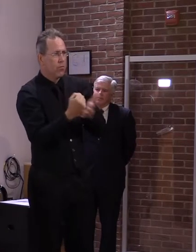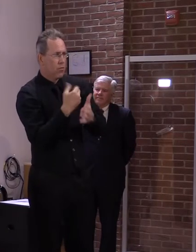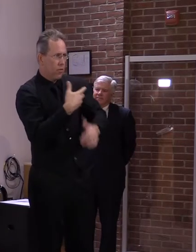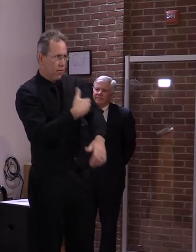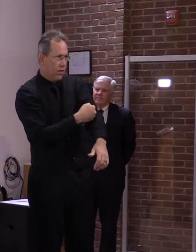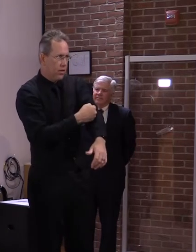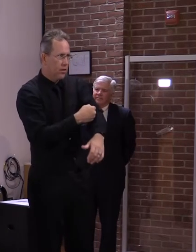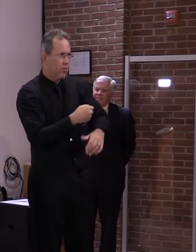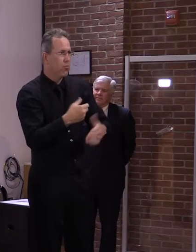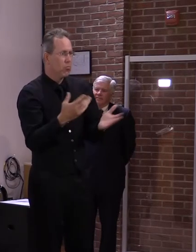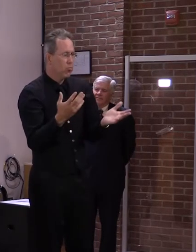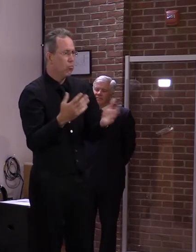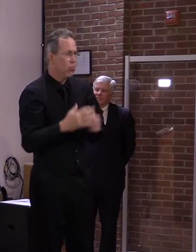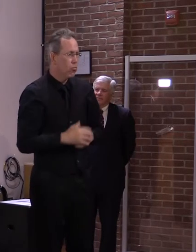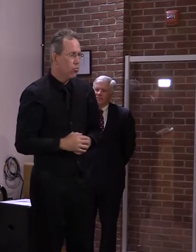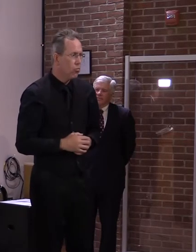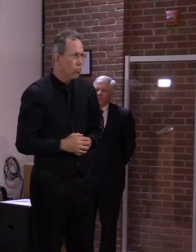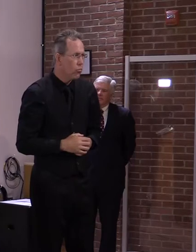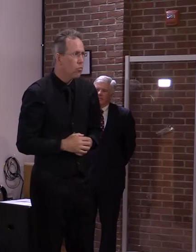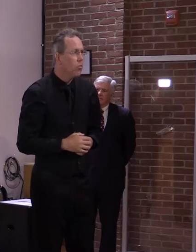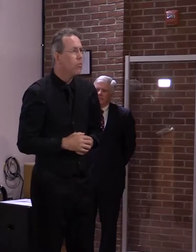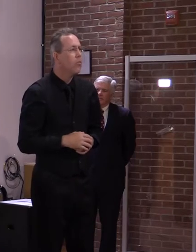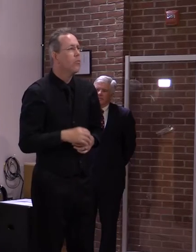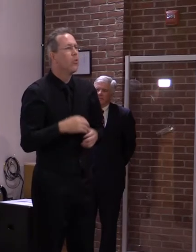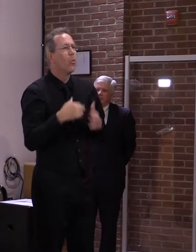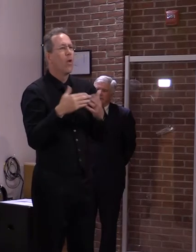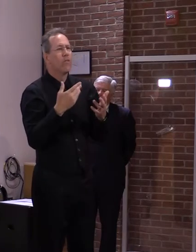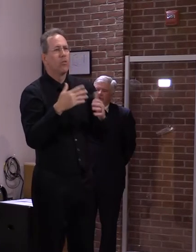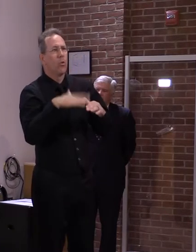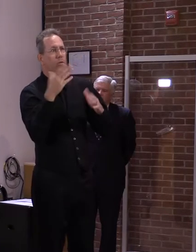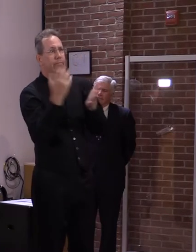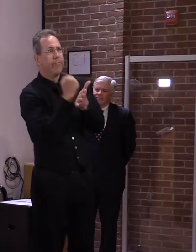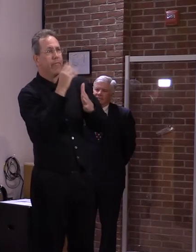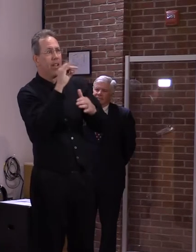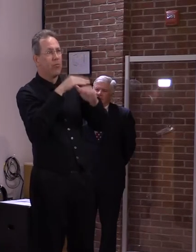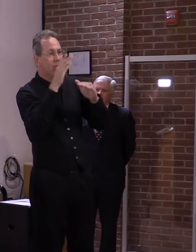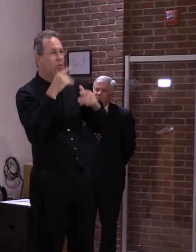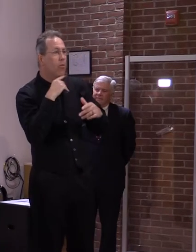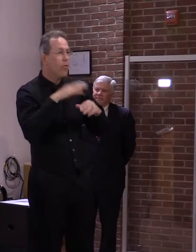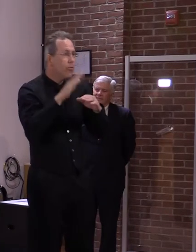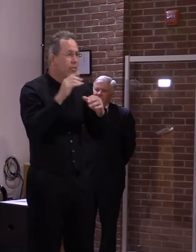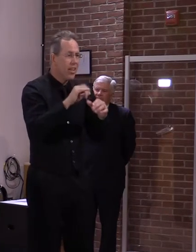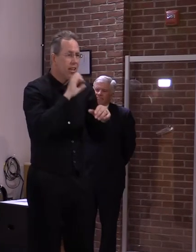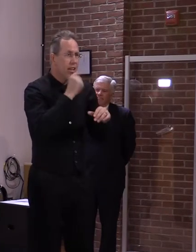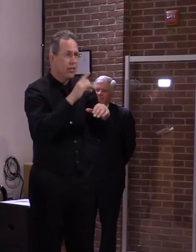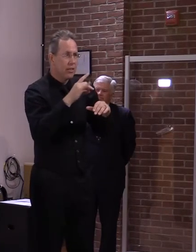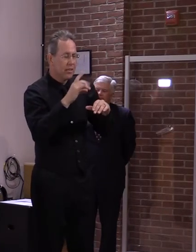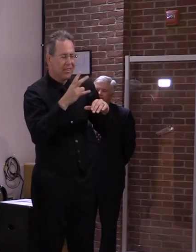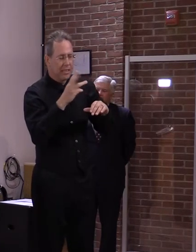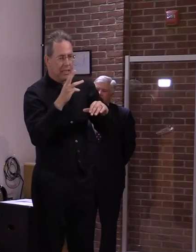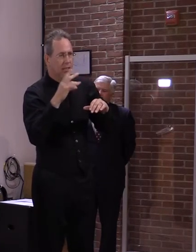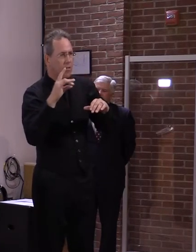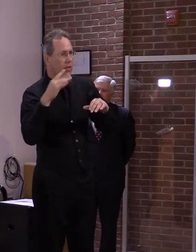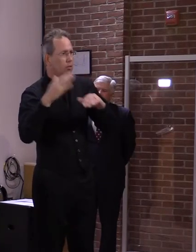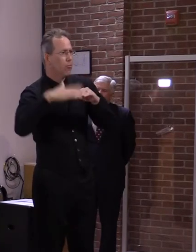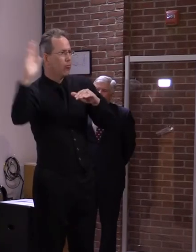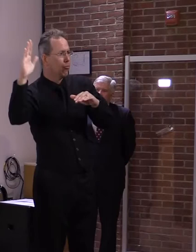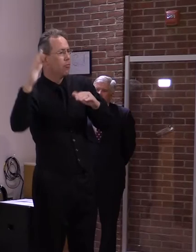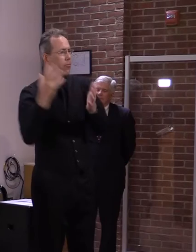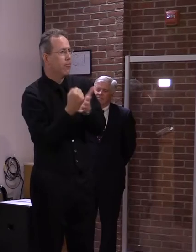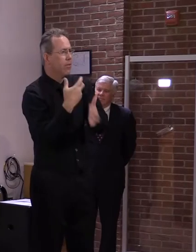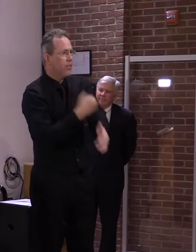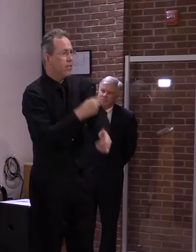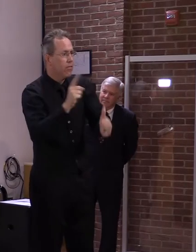time. But we'll take the numbers from the entire state to come up with the 80%. Much the same